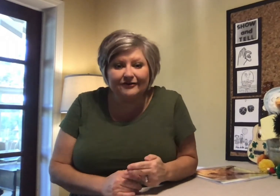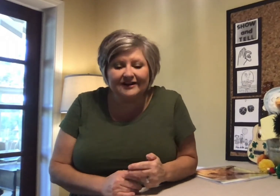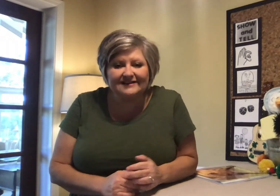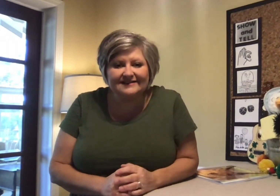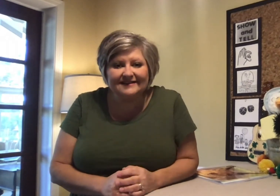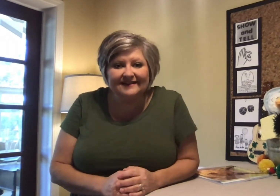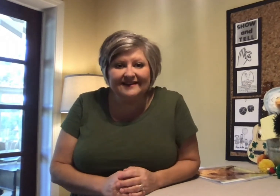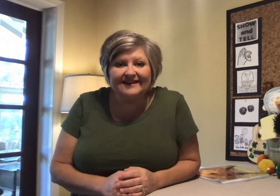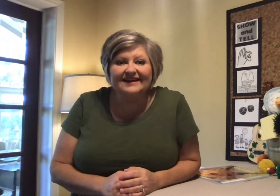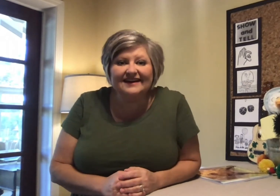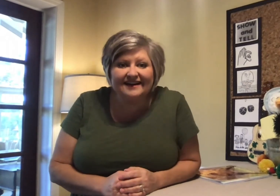carrot.